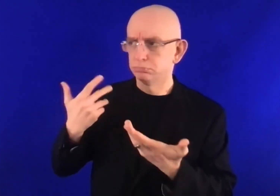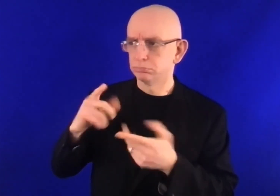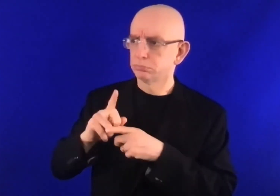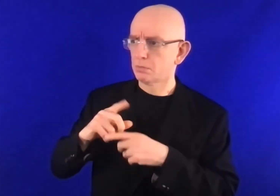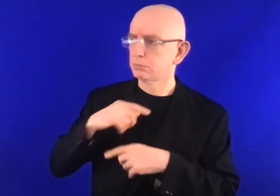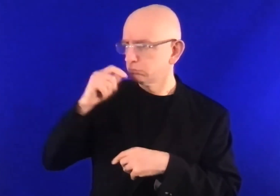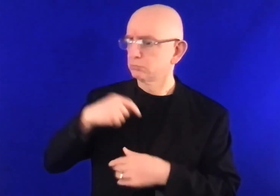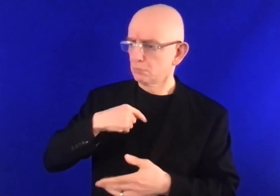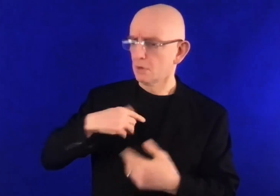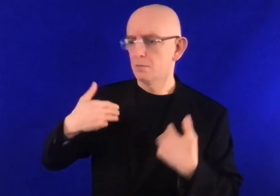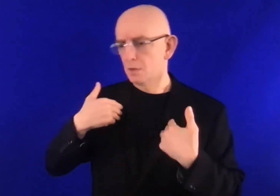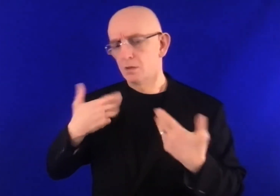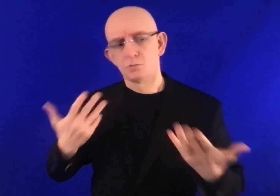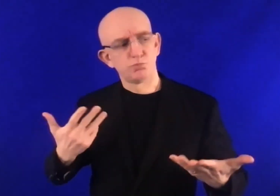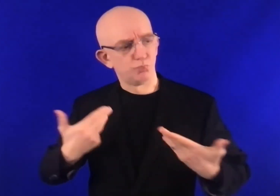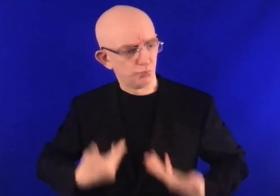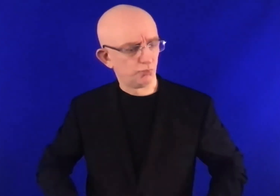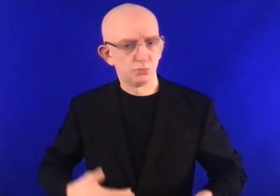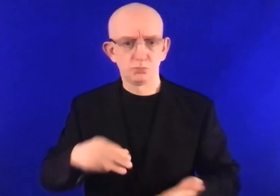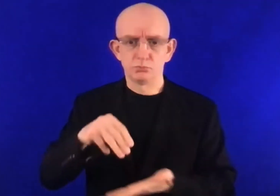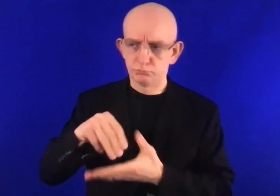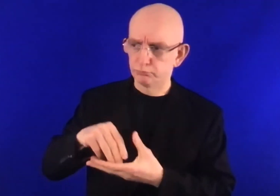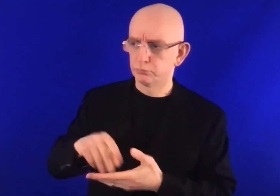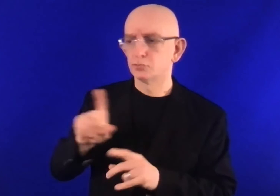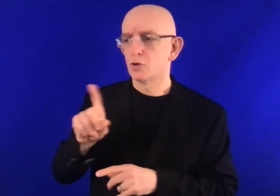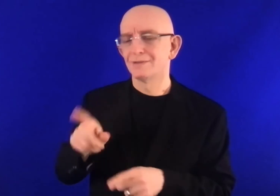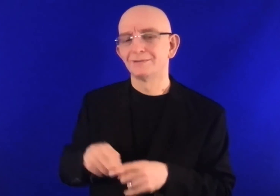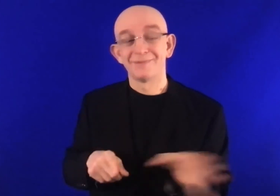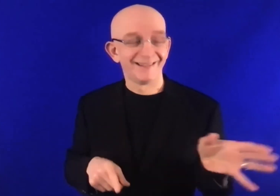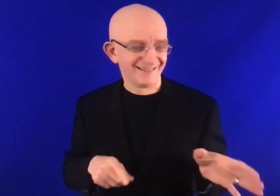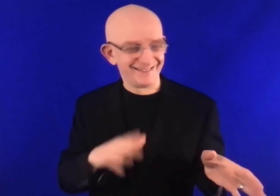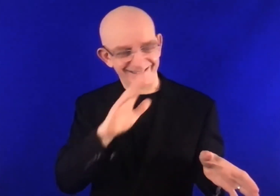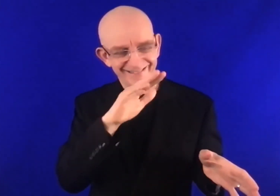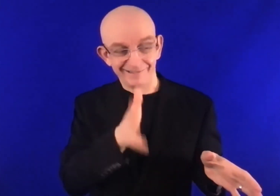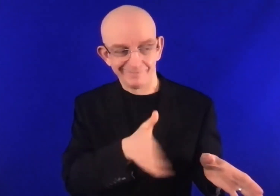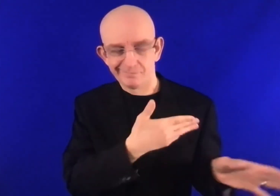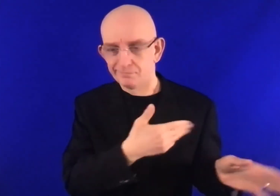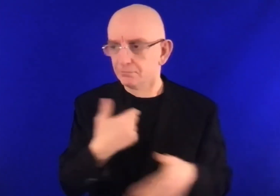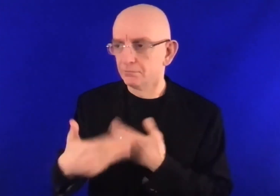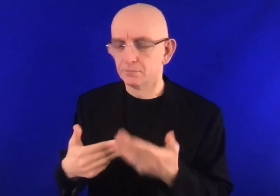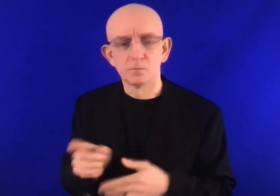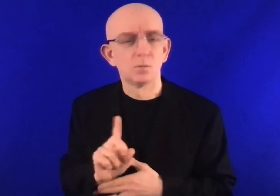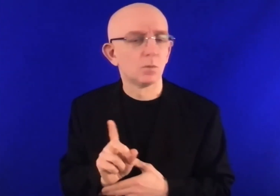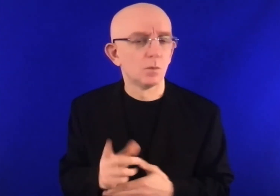of young people, of people with disabilities in the world. Now,